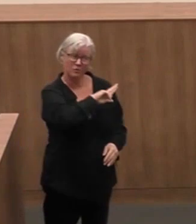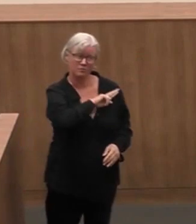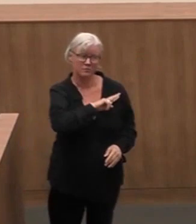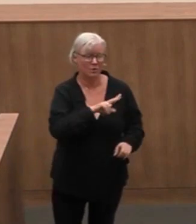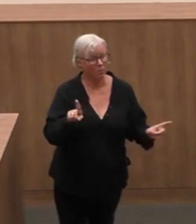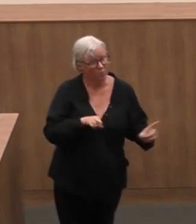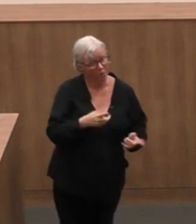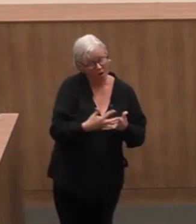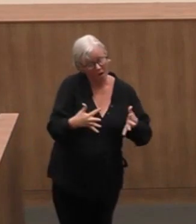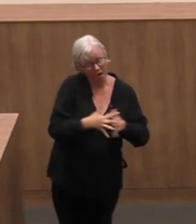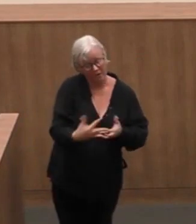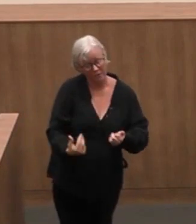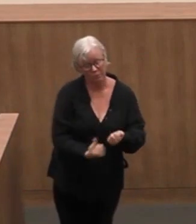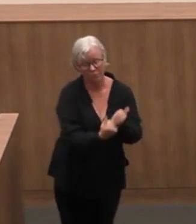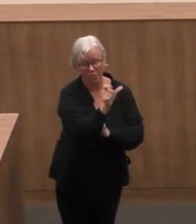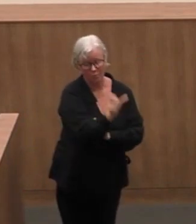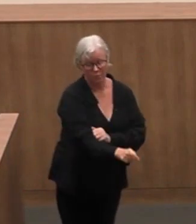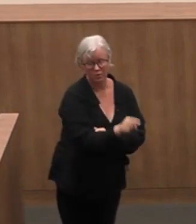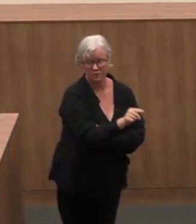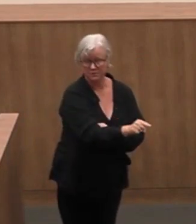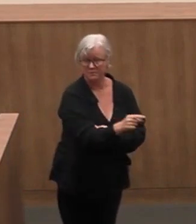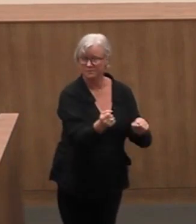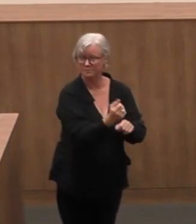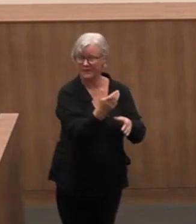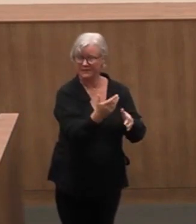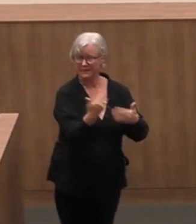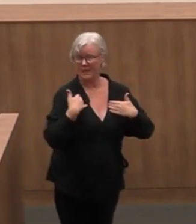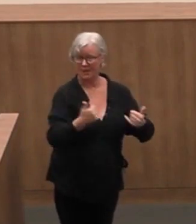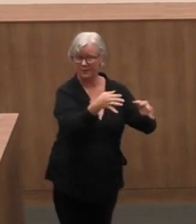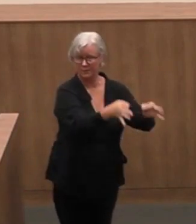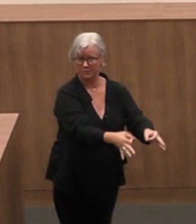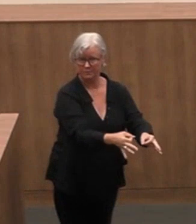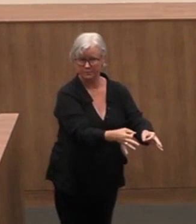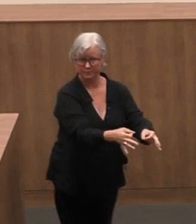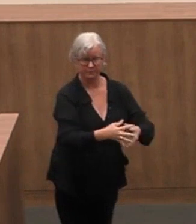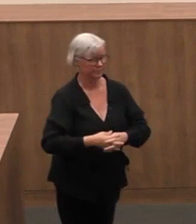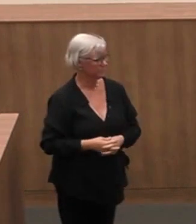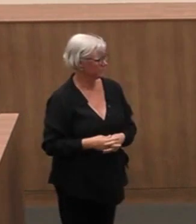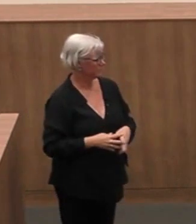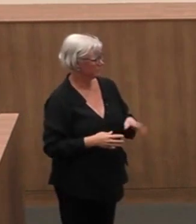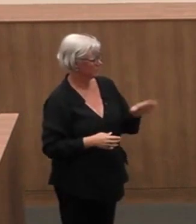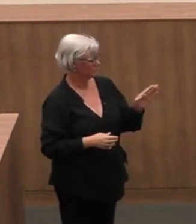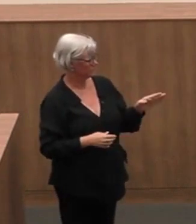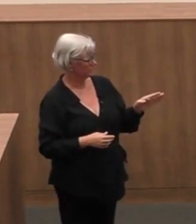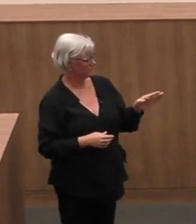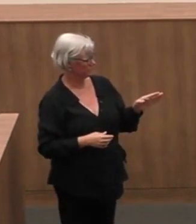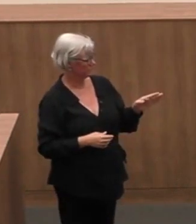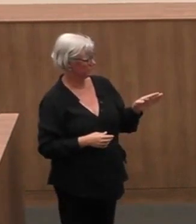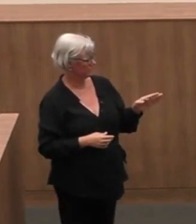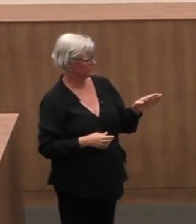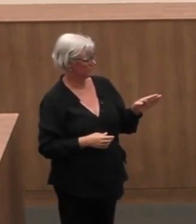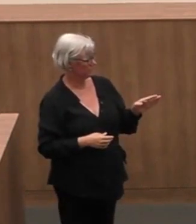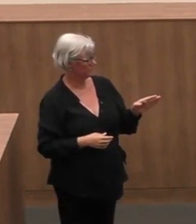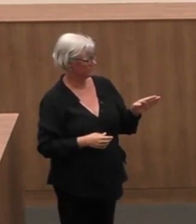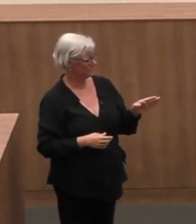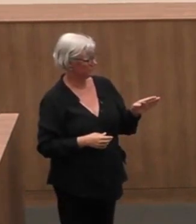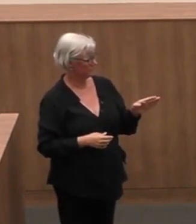in supporting a person's health decisions? Okay, so I'm going to expand my thinking